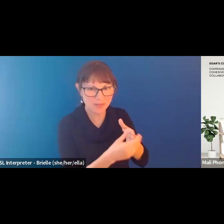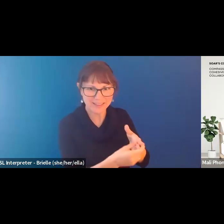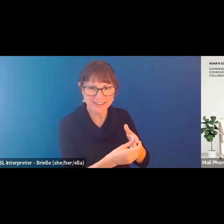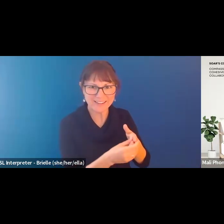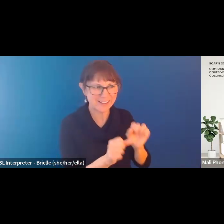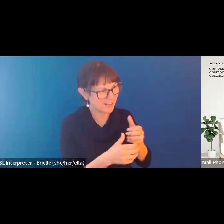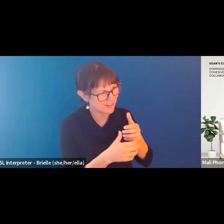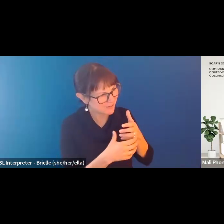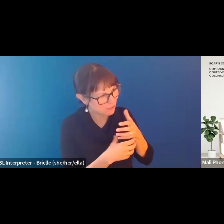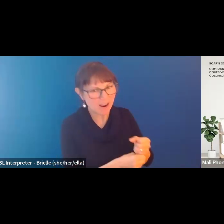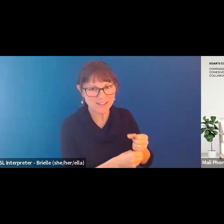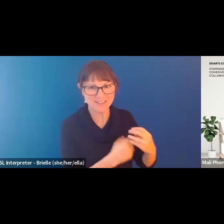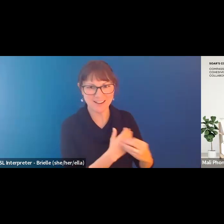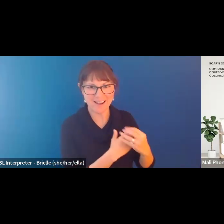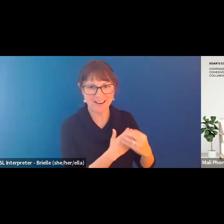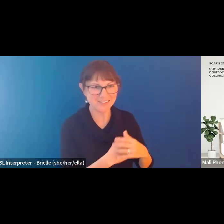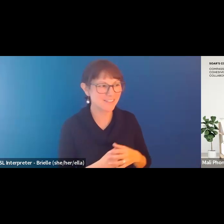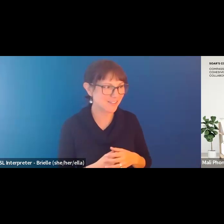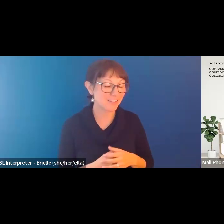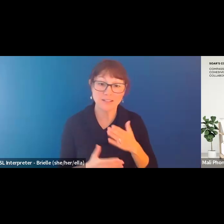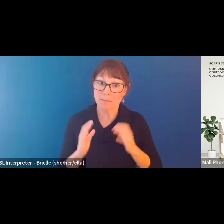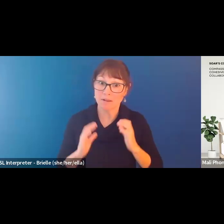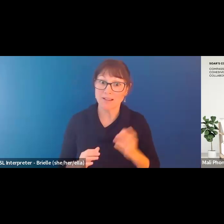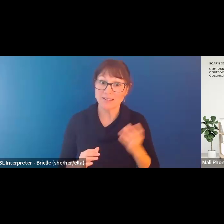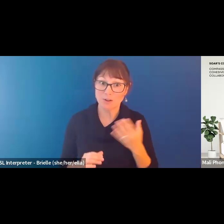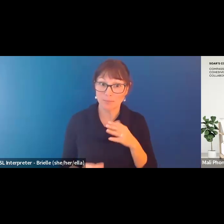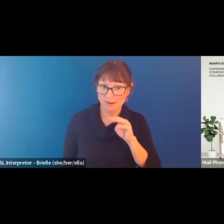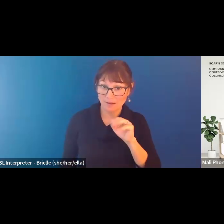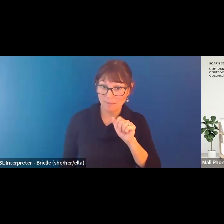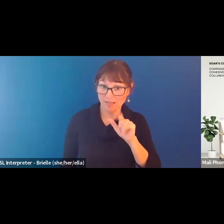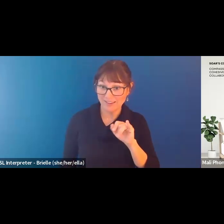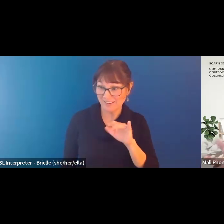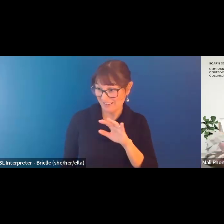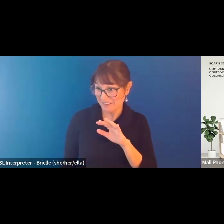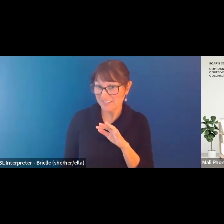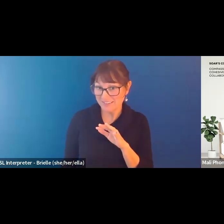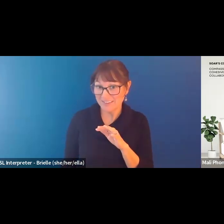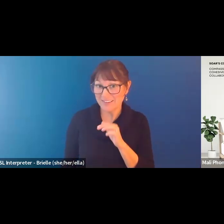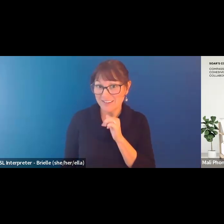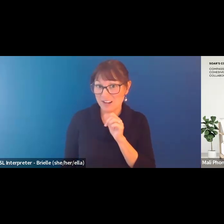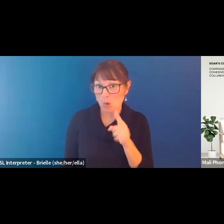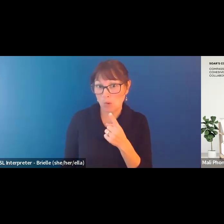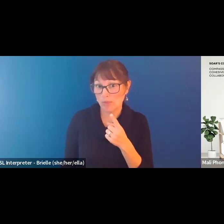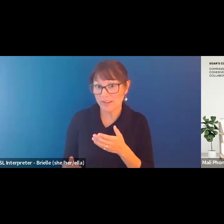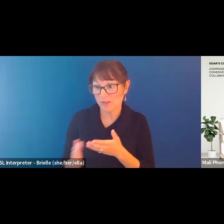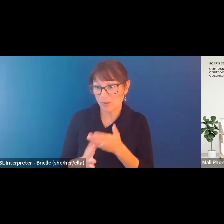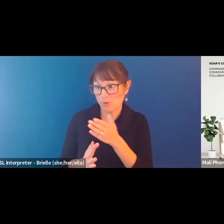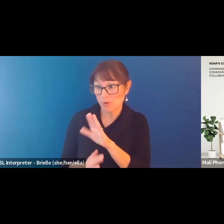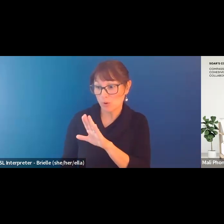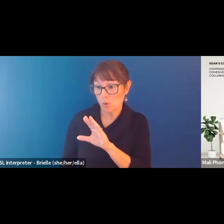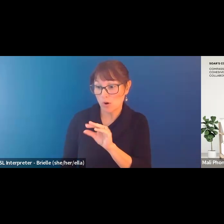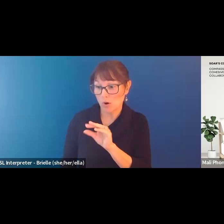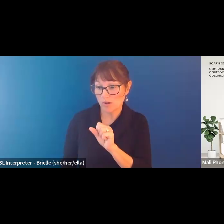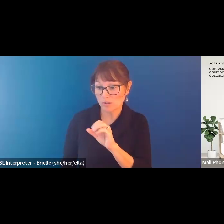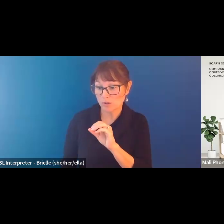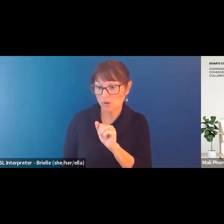trust your guidance. I've had clients tell me, Malie, it's not just SOAR's C3 framework, it's how you and your team